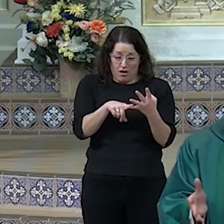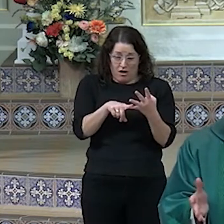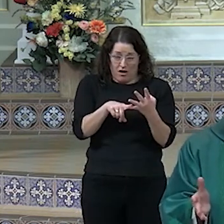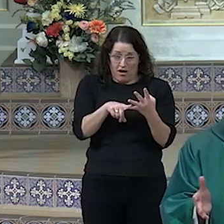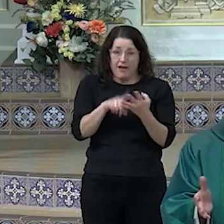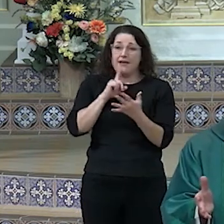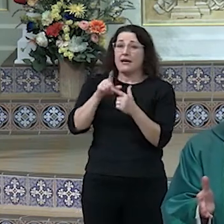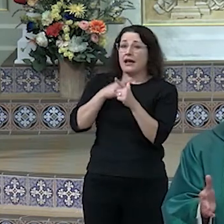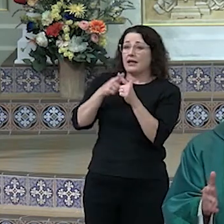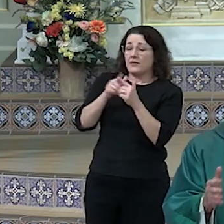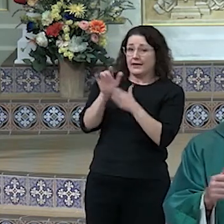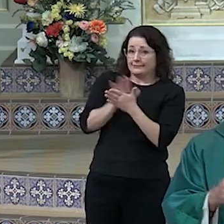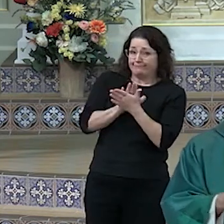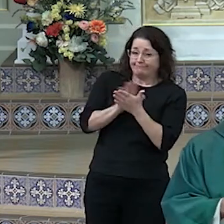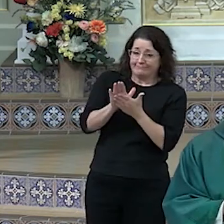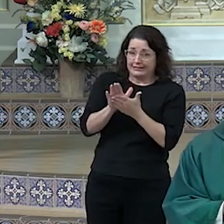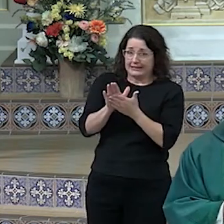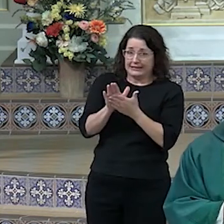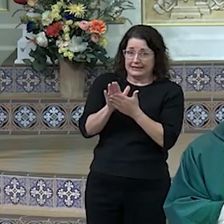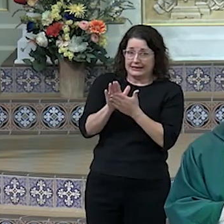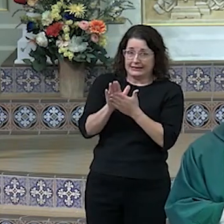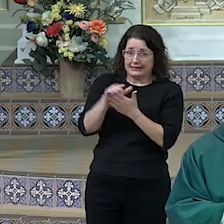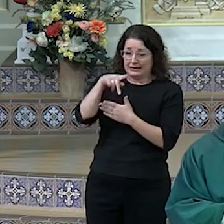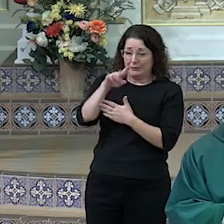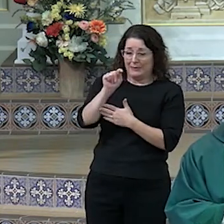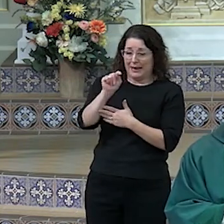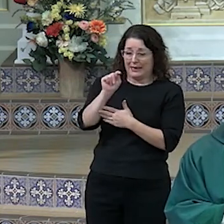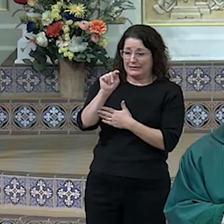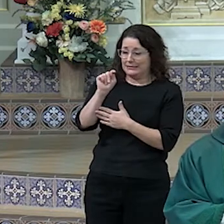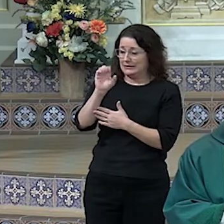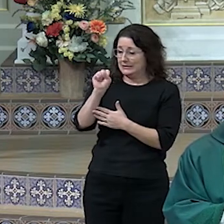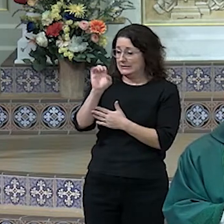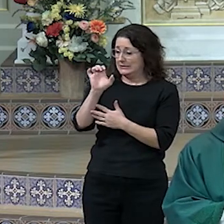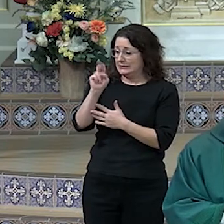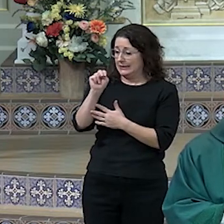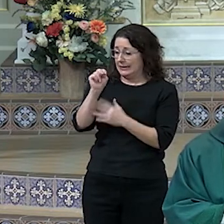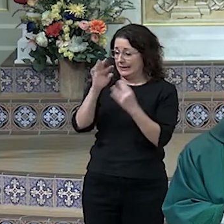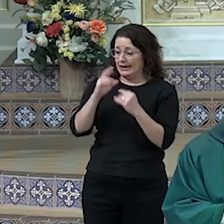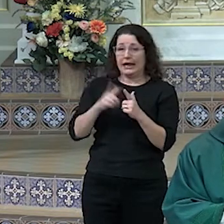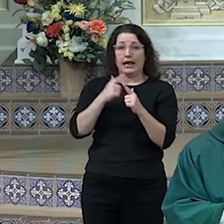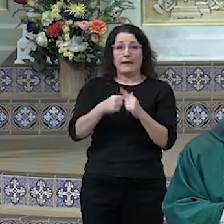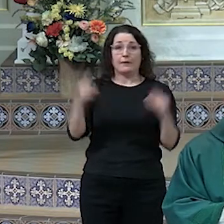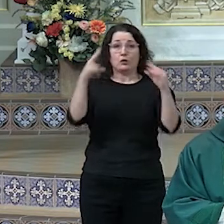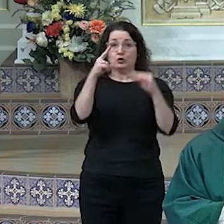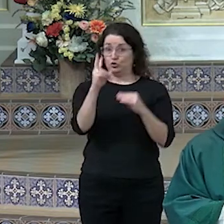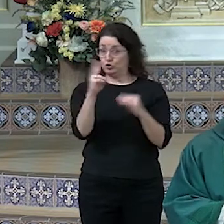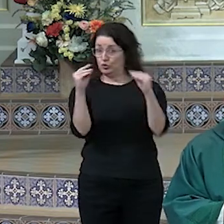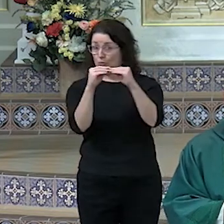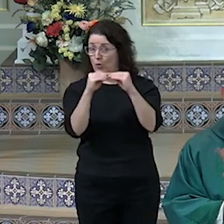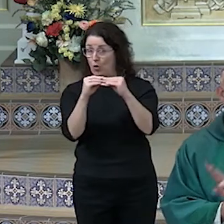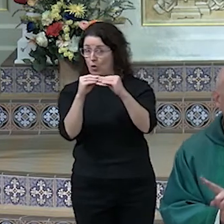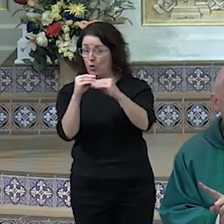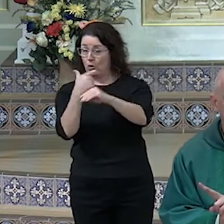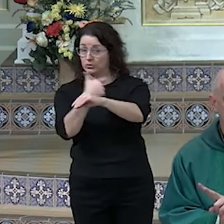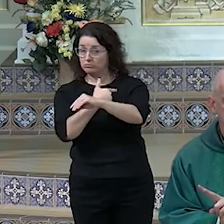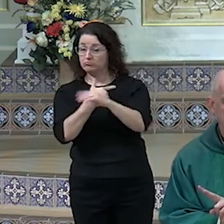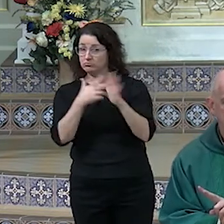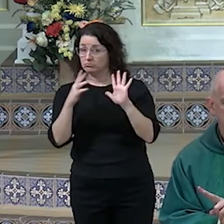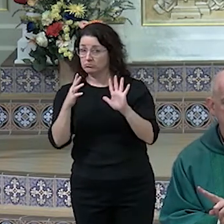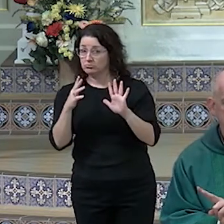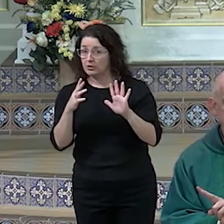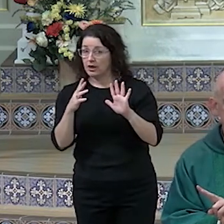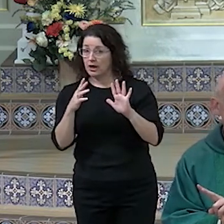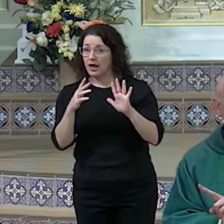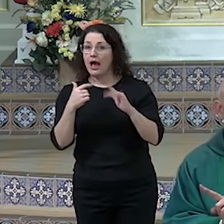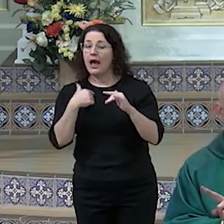clear PET scan, and then 2 more, really what I meant was 2 more cycles.